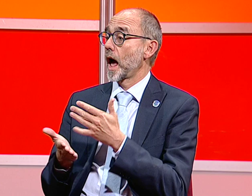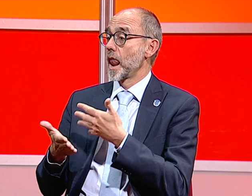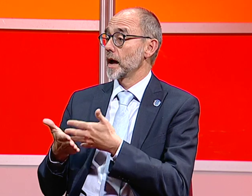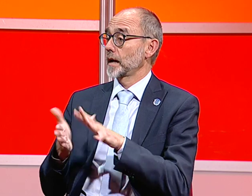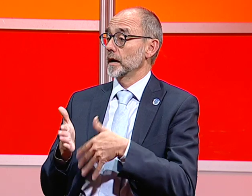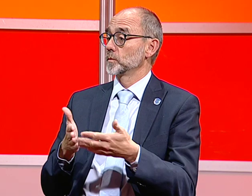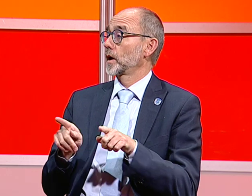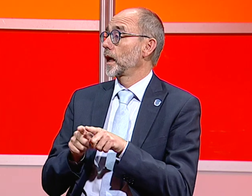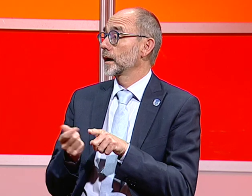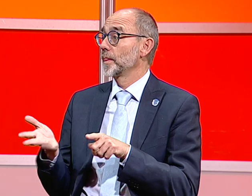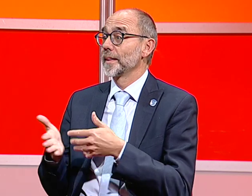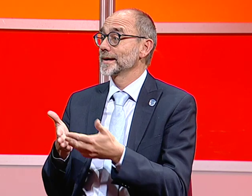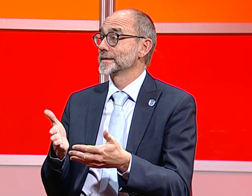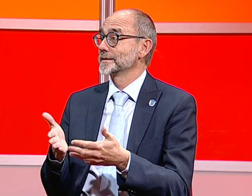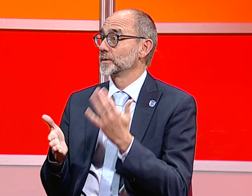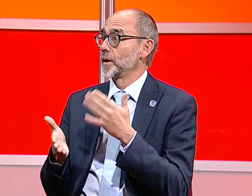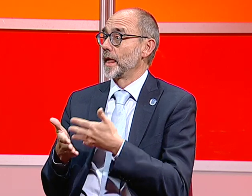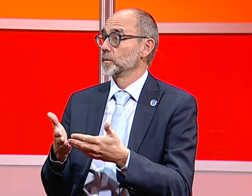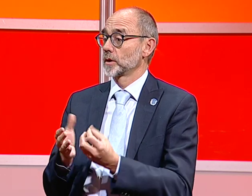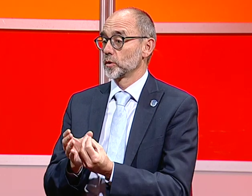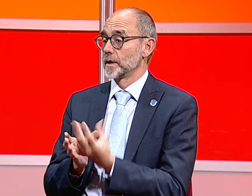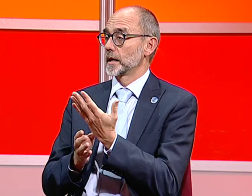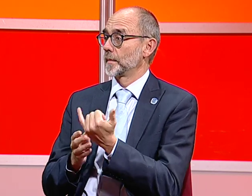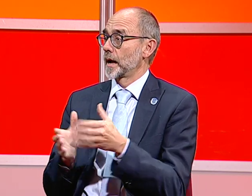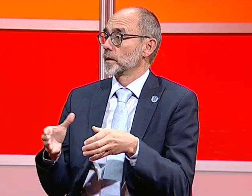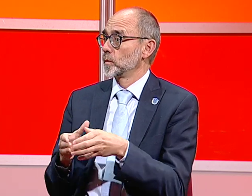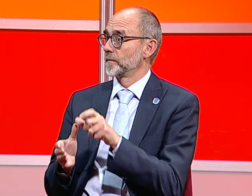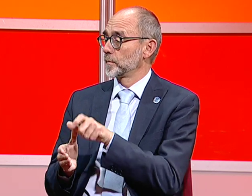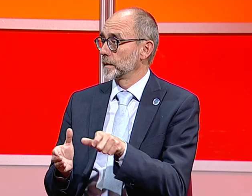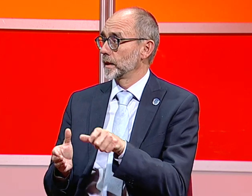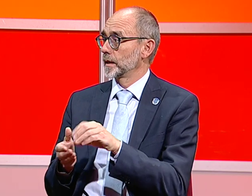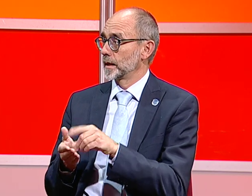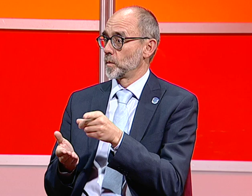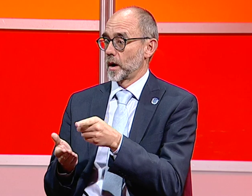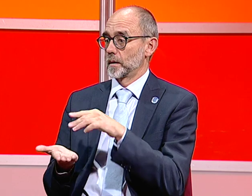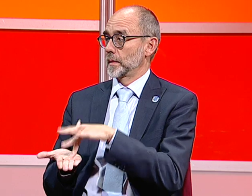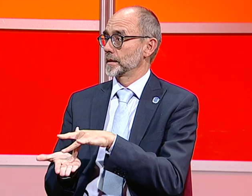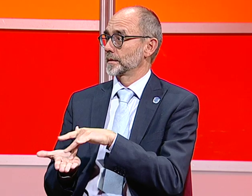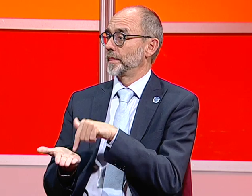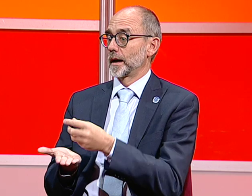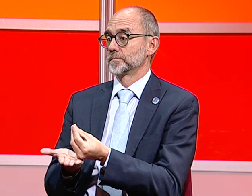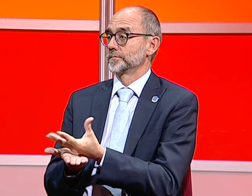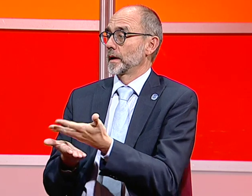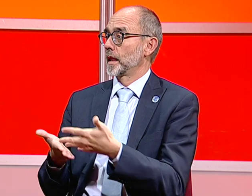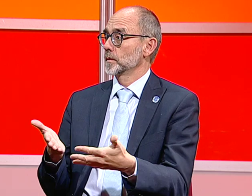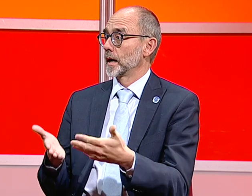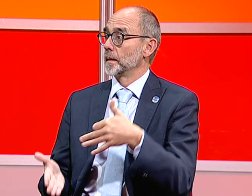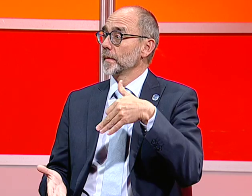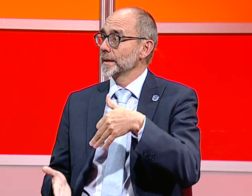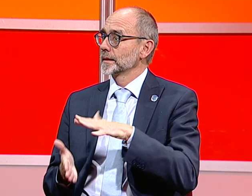Well, really, sign language is just like any other language. Mm-hmm. It is created by the people of the country, yeah. And it's a